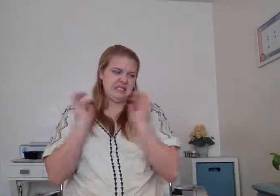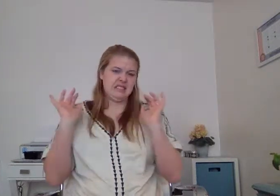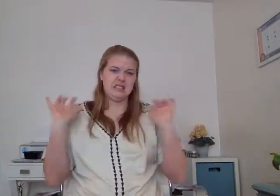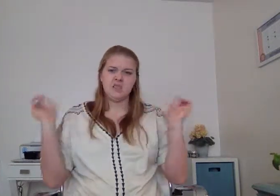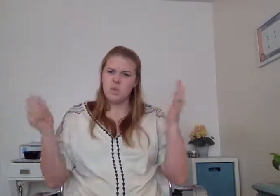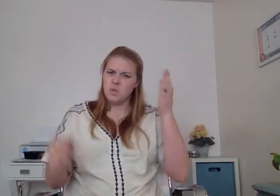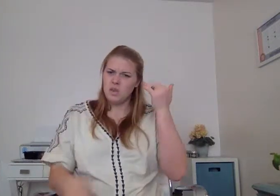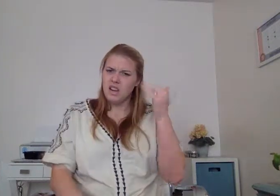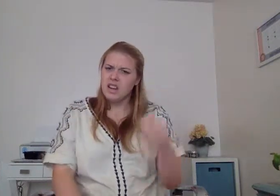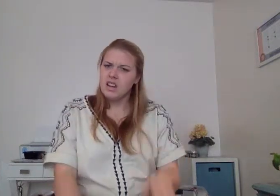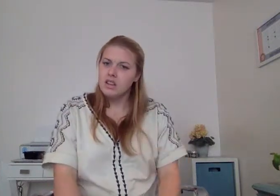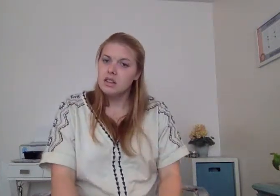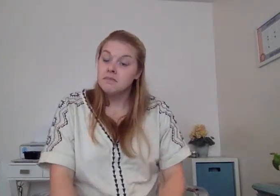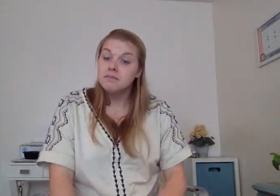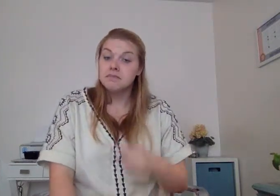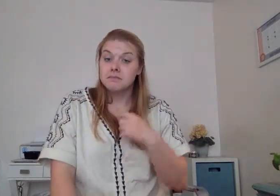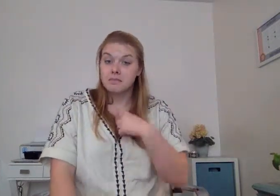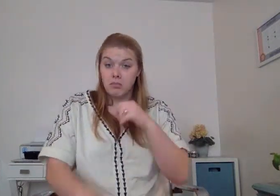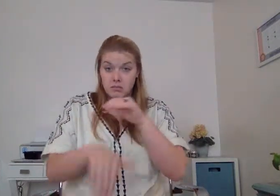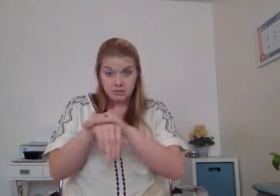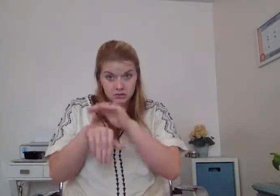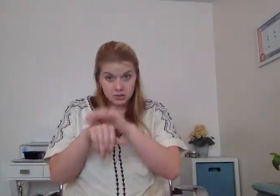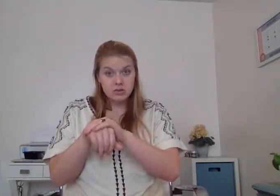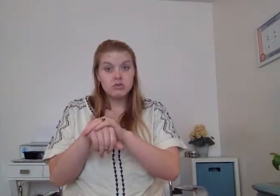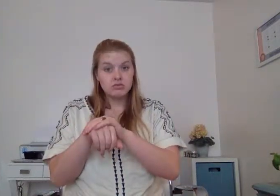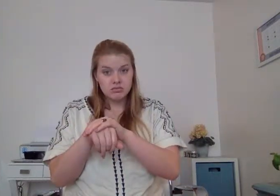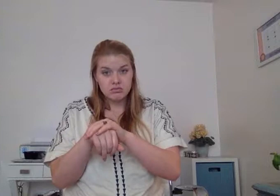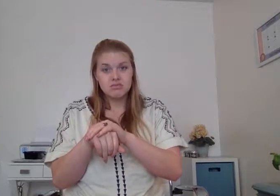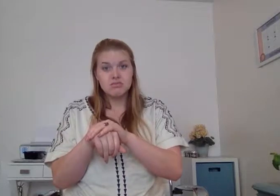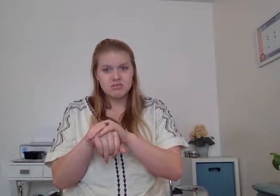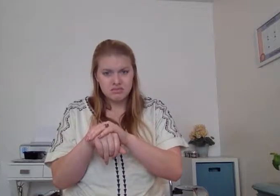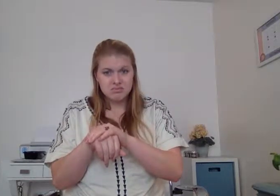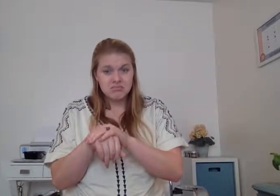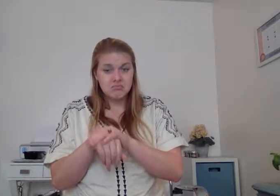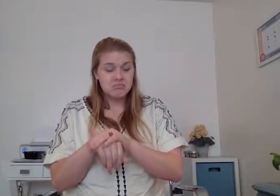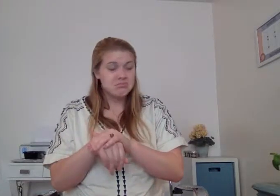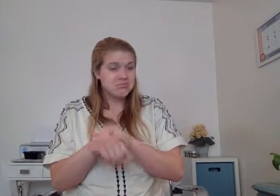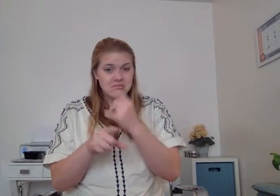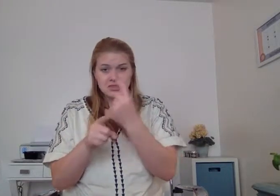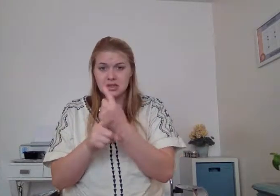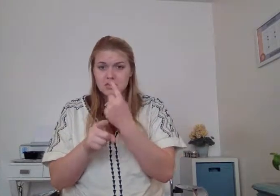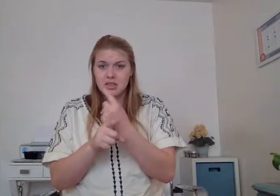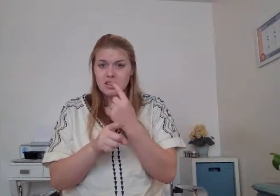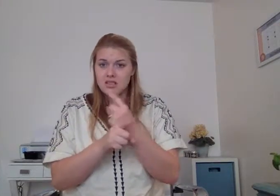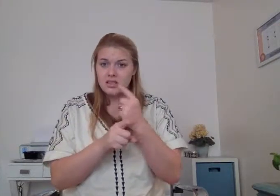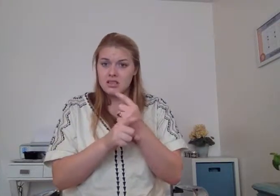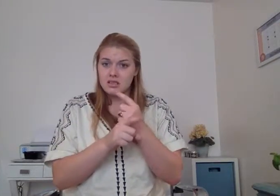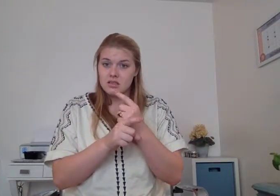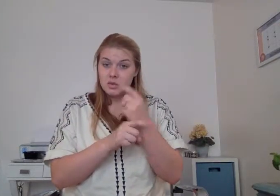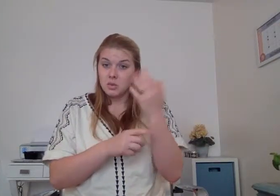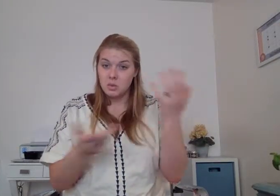I am from Britain, and I think it is right that I am paid the same as my male